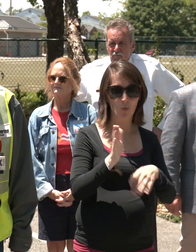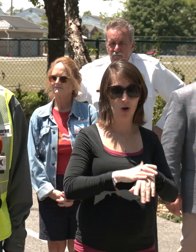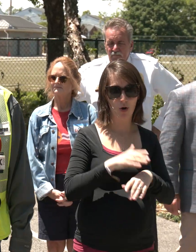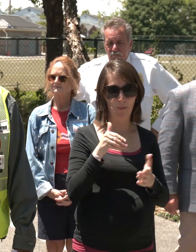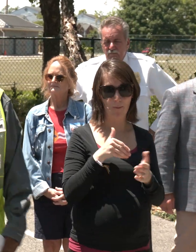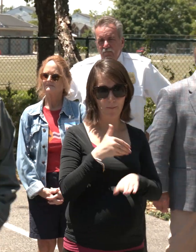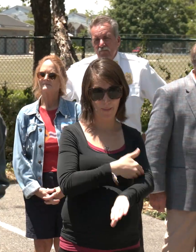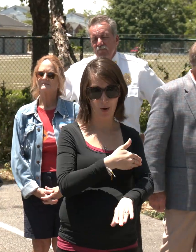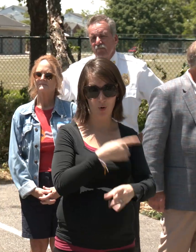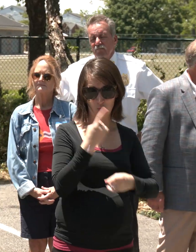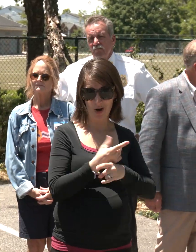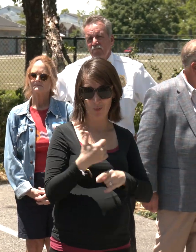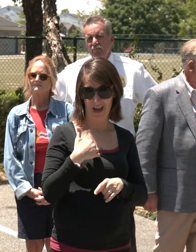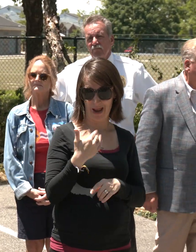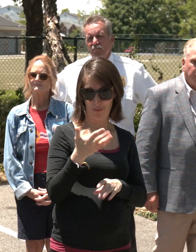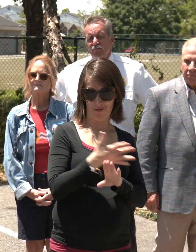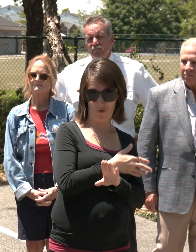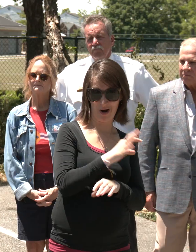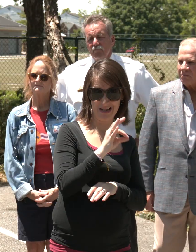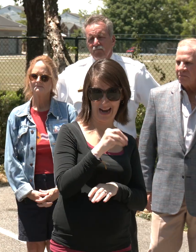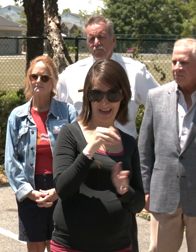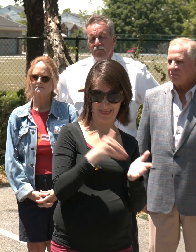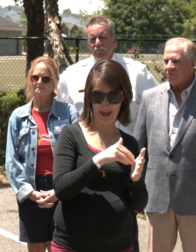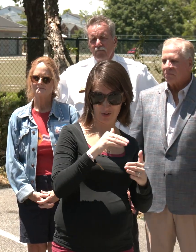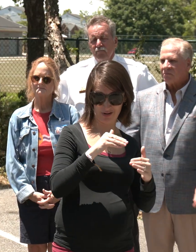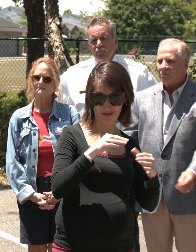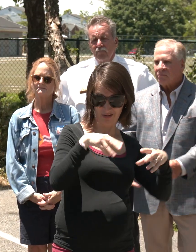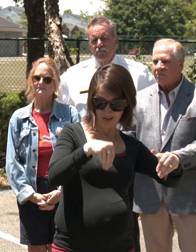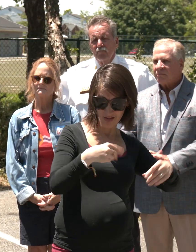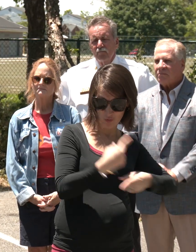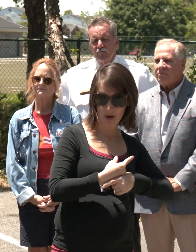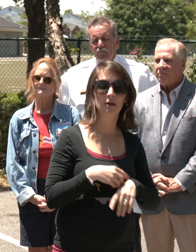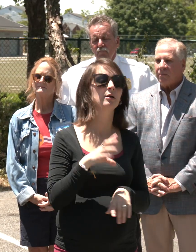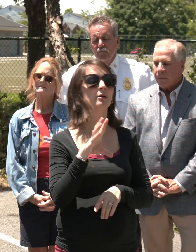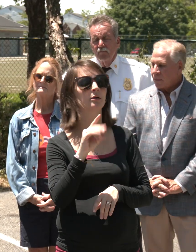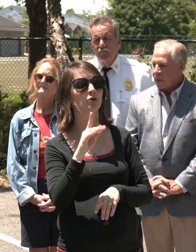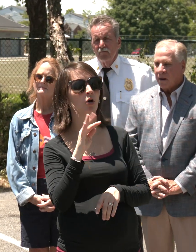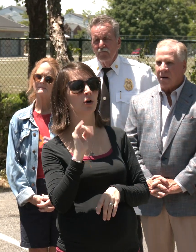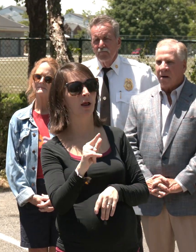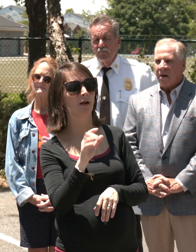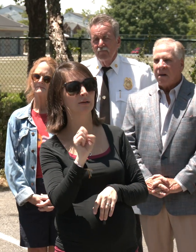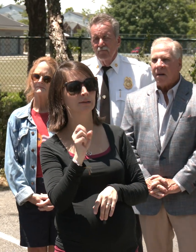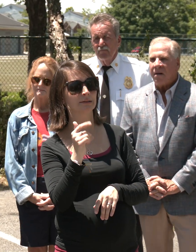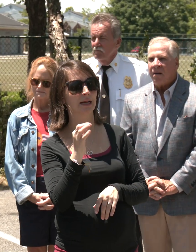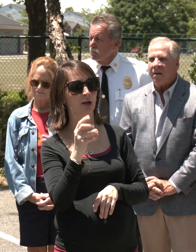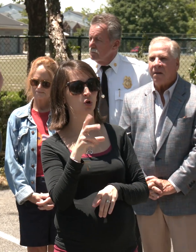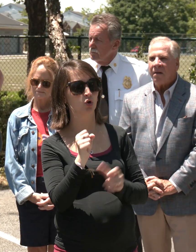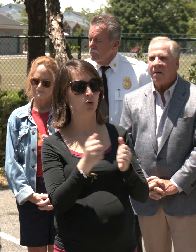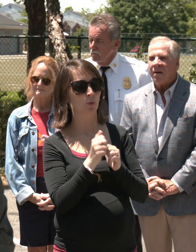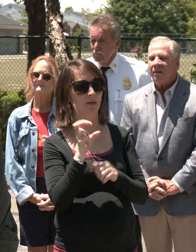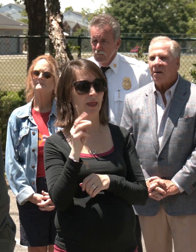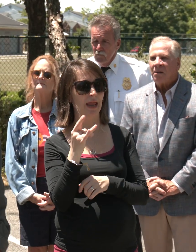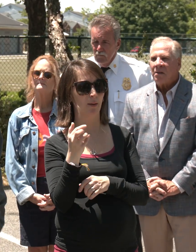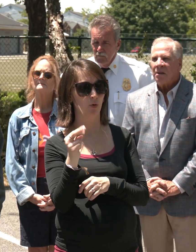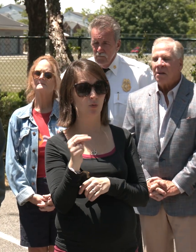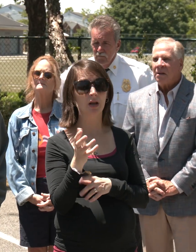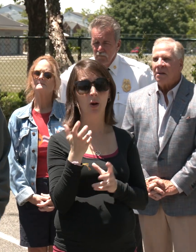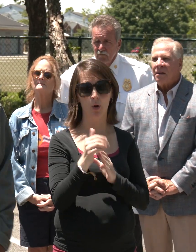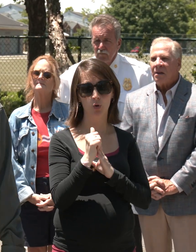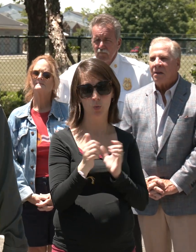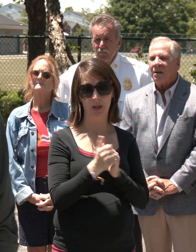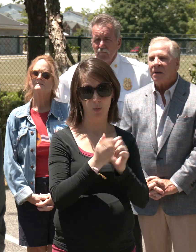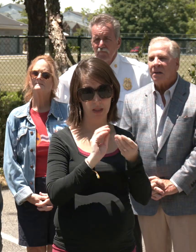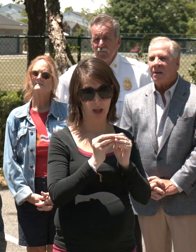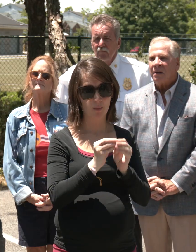down. All right, thank you, Mayor, and Darnell Sanders with Ameren. And once again, like to lead with some